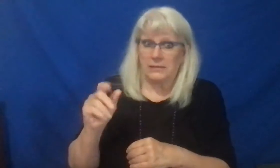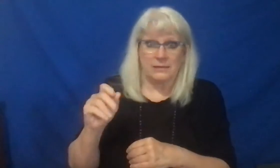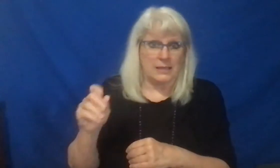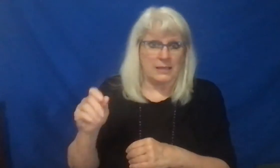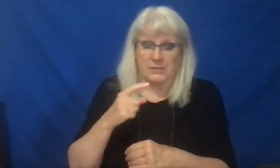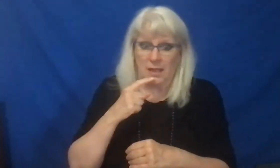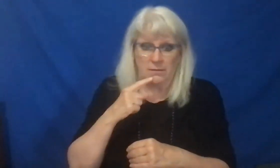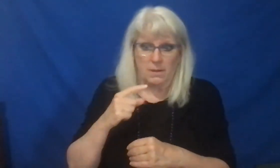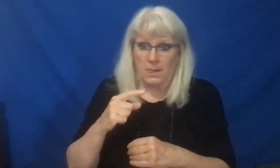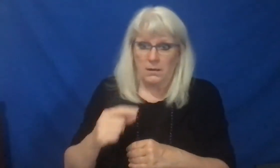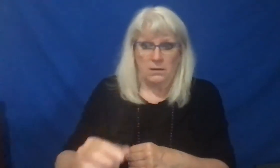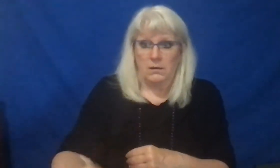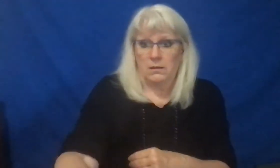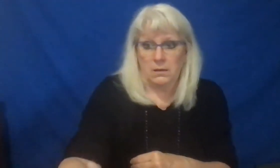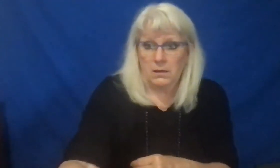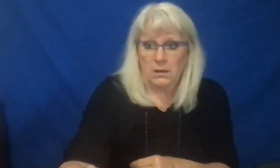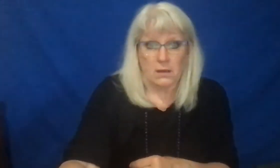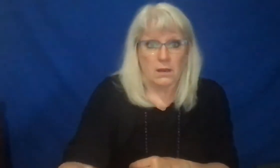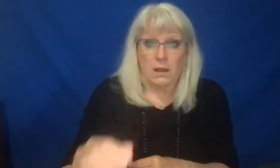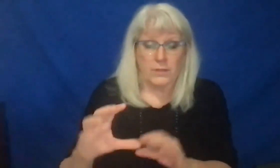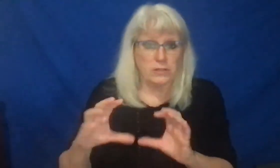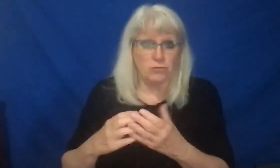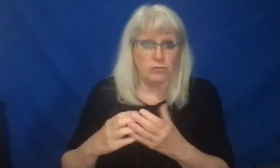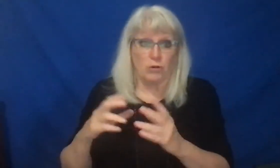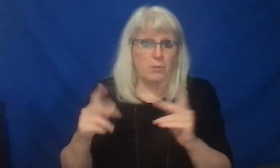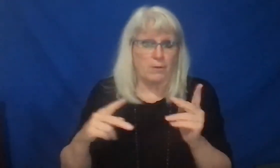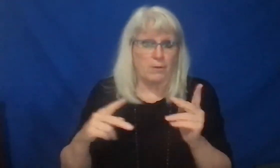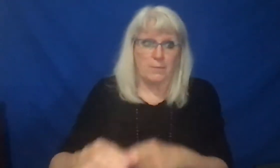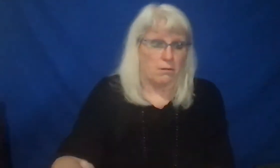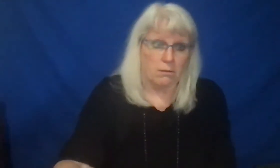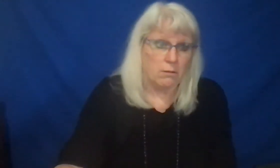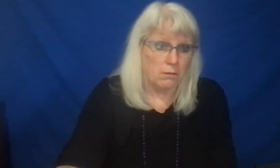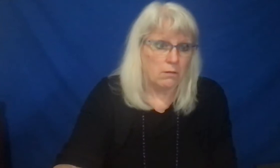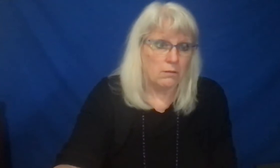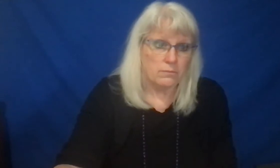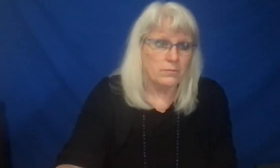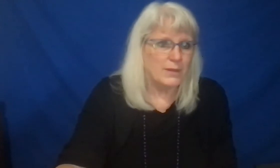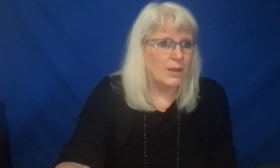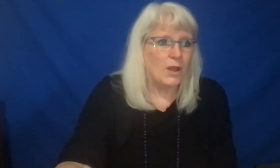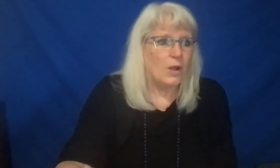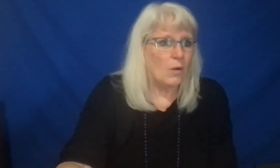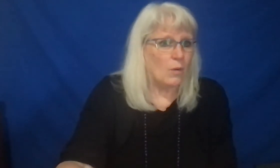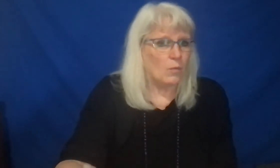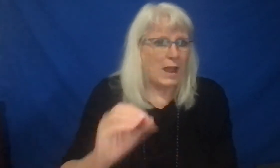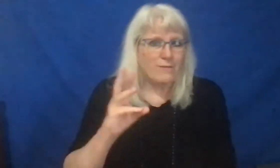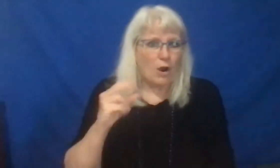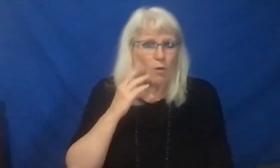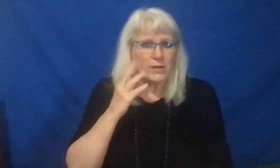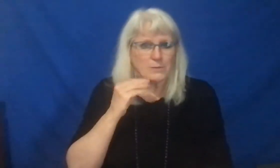of people we all have fixed ideas about our book and about the fellowship, um, put